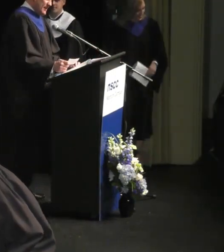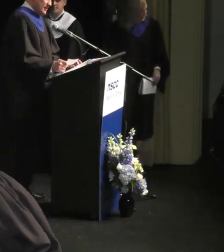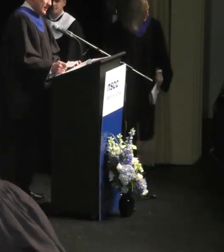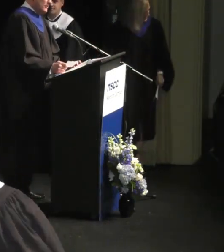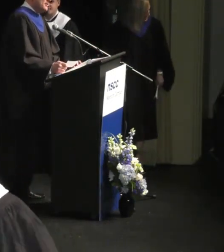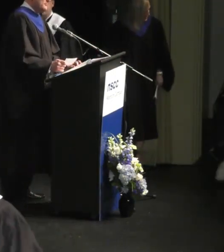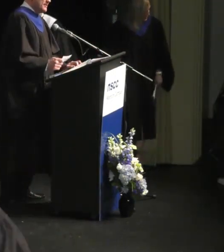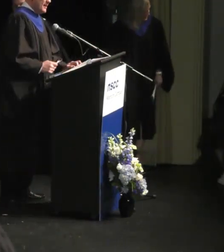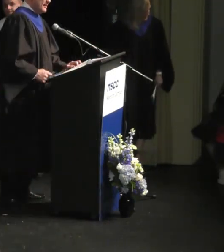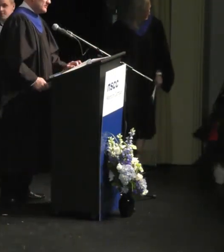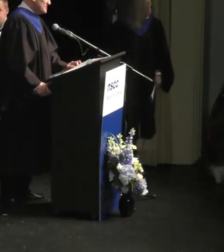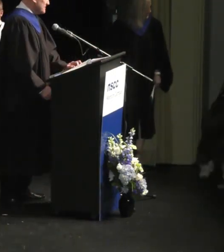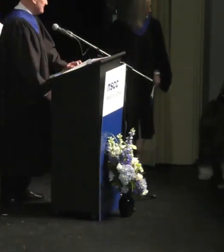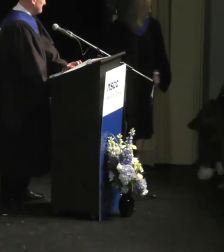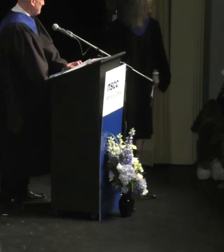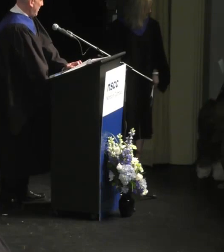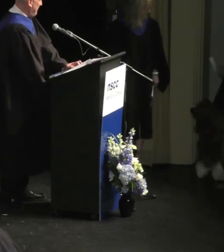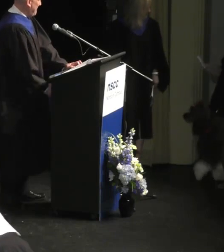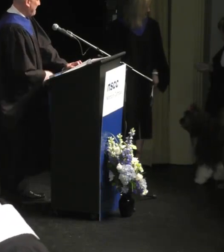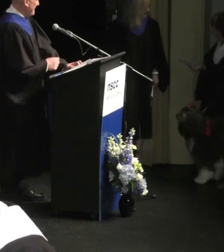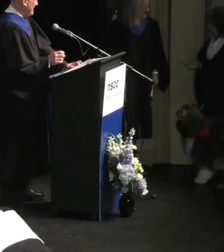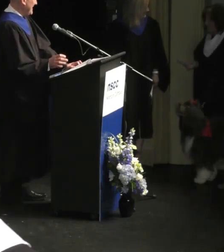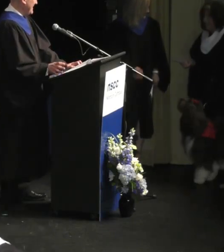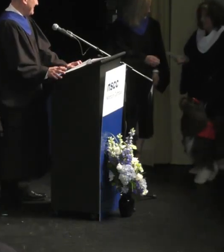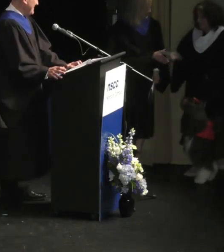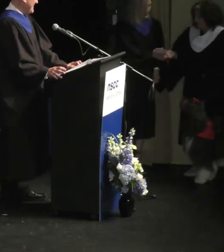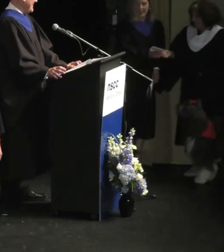Devin Farrow with honors.